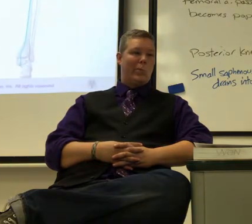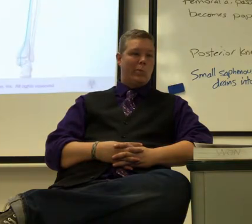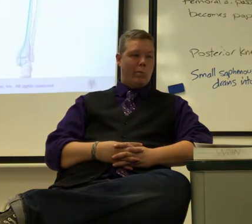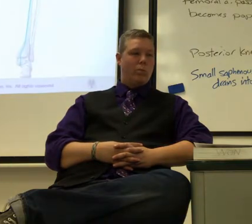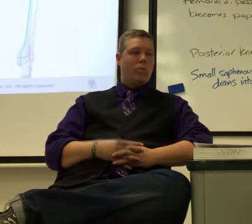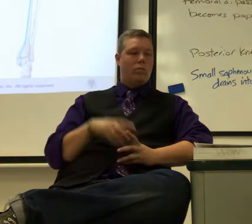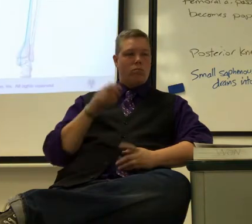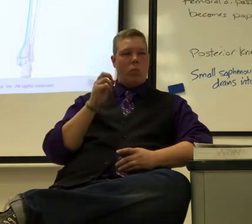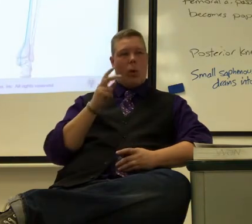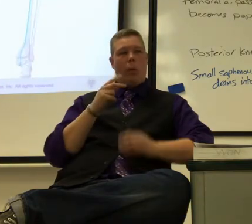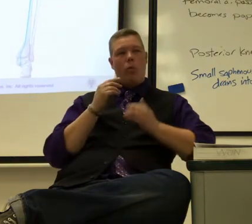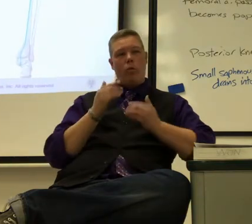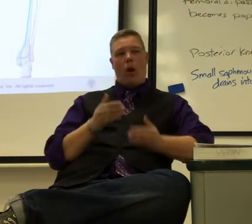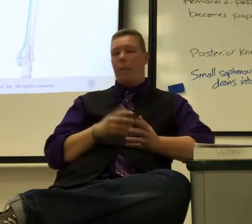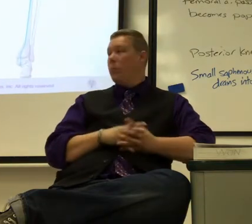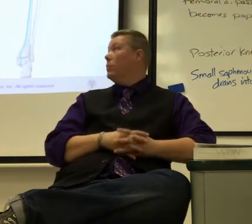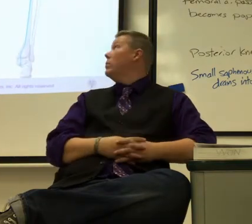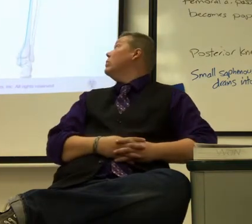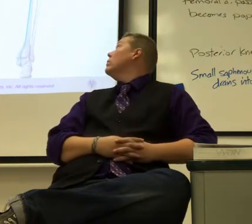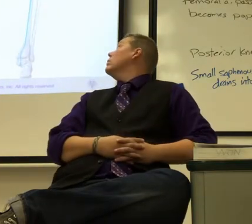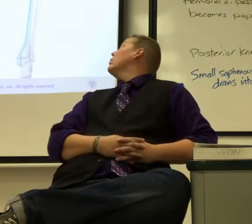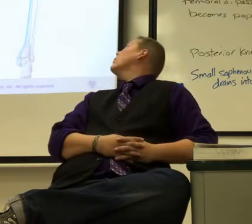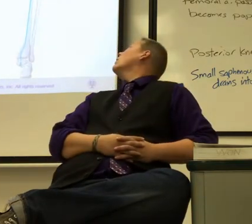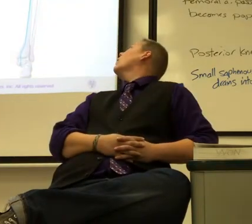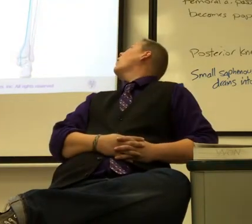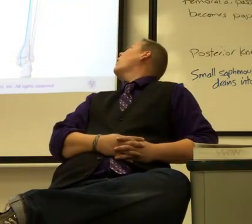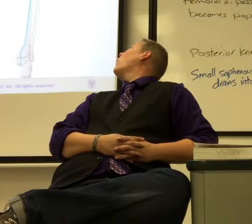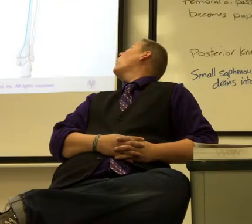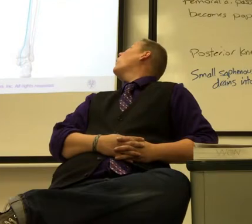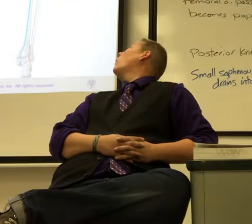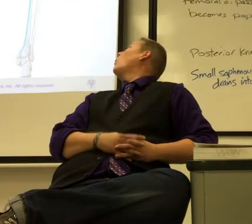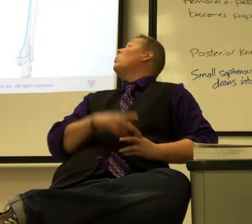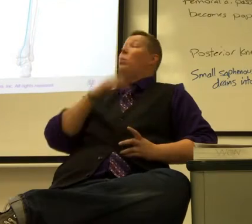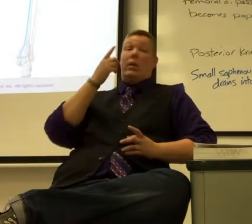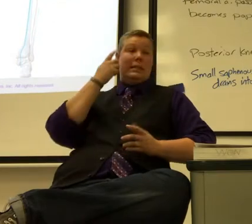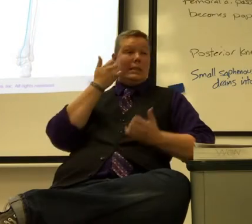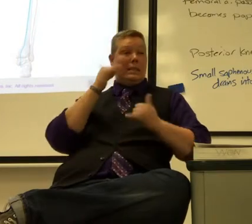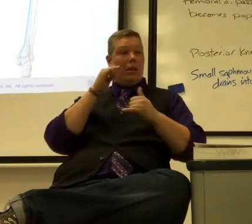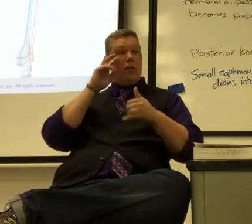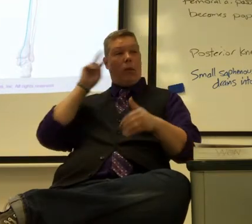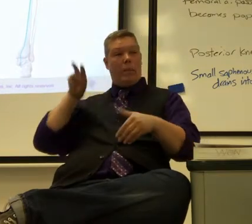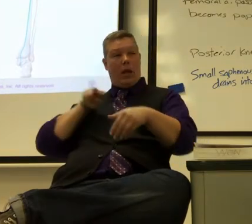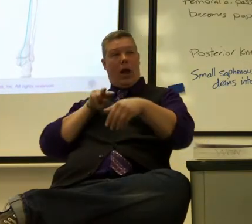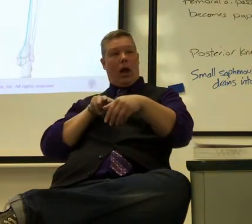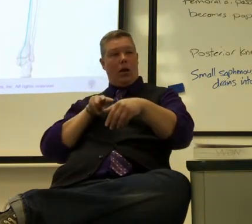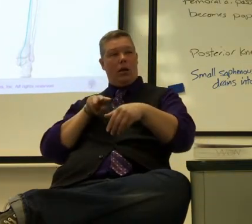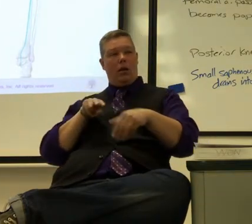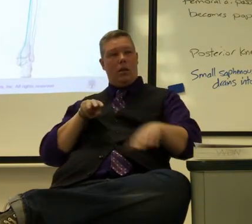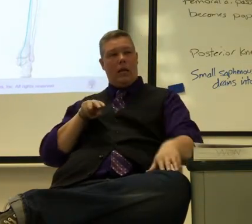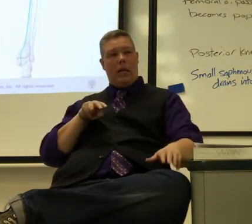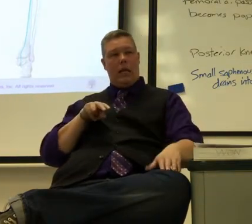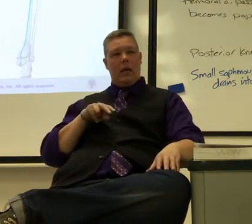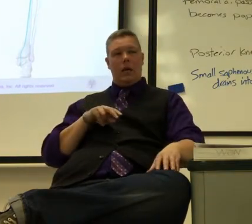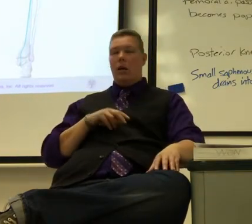So let's move on. This one's a little color-coded, and it's still the back of the knee, and it's showing you